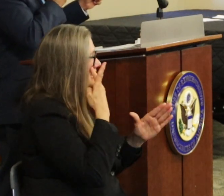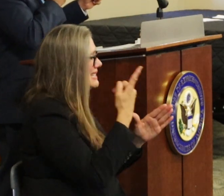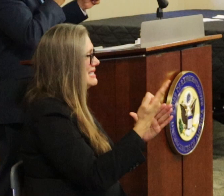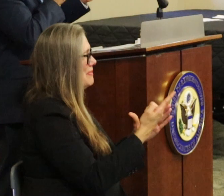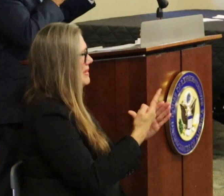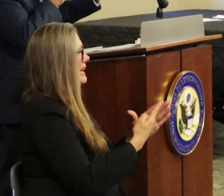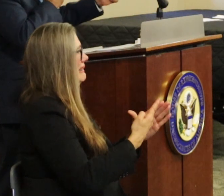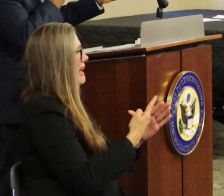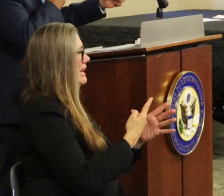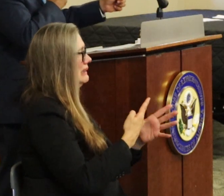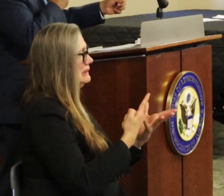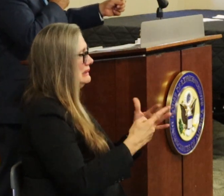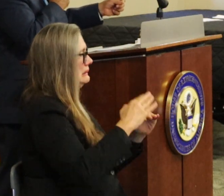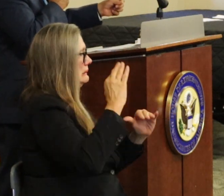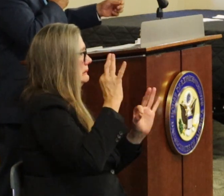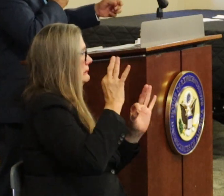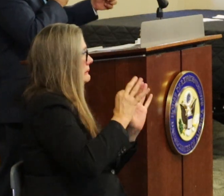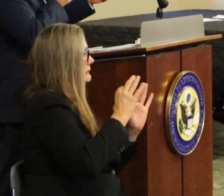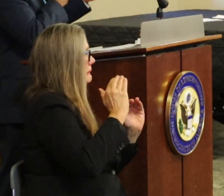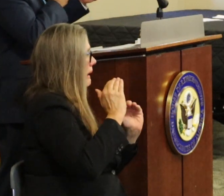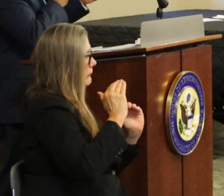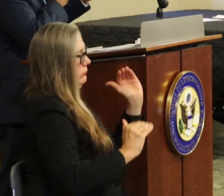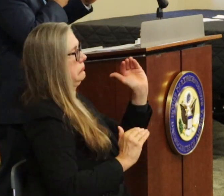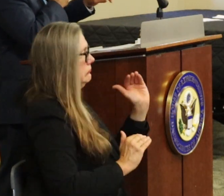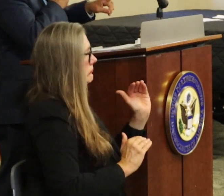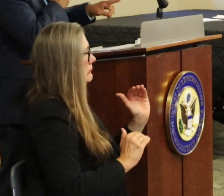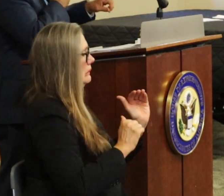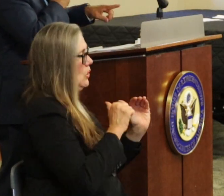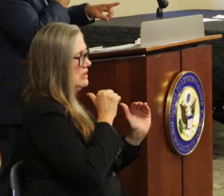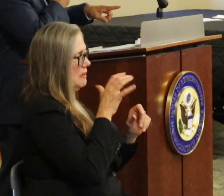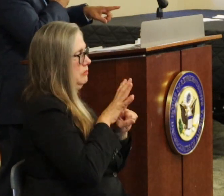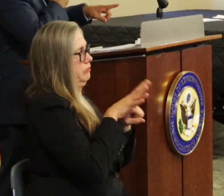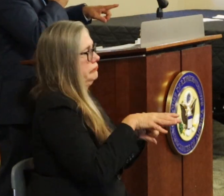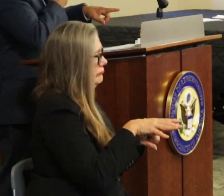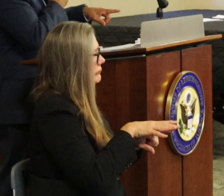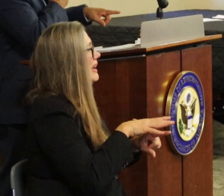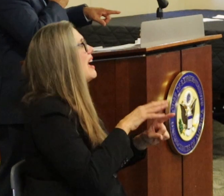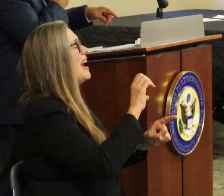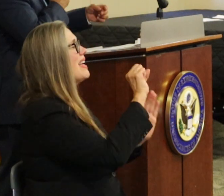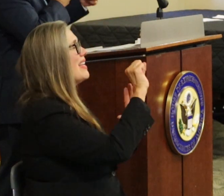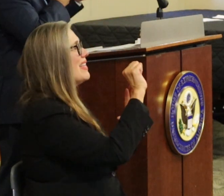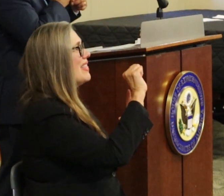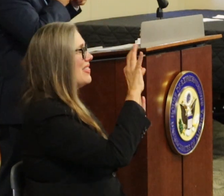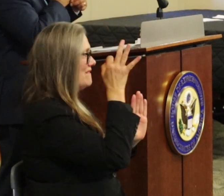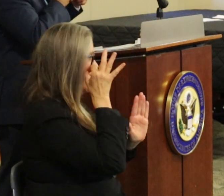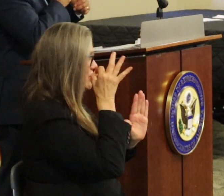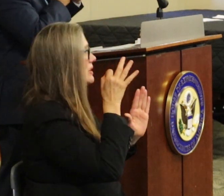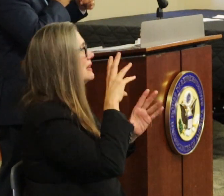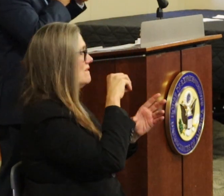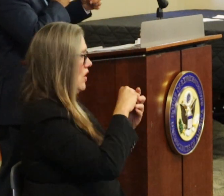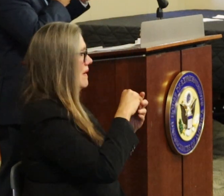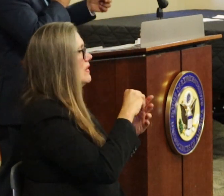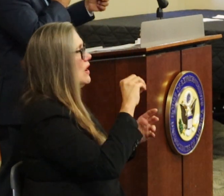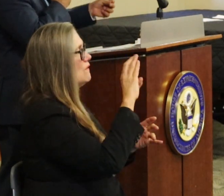lopsided, where the data fares it out, the federal government, I think the state would first be the one to do that. But the federal